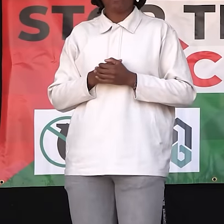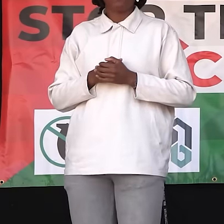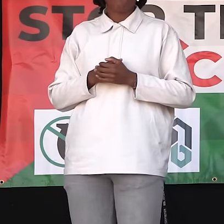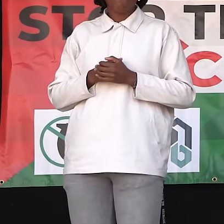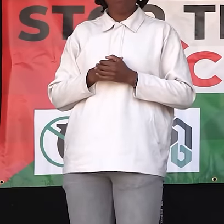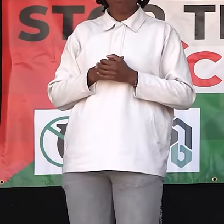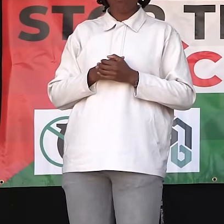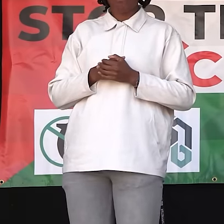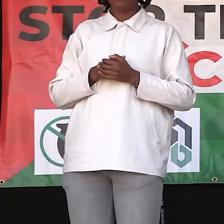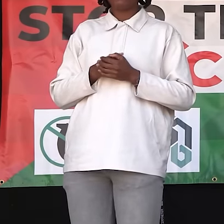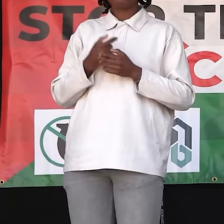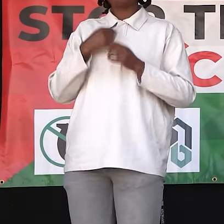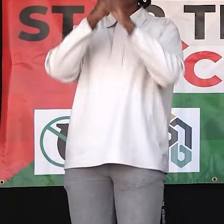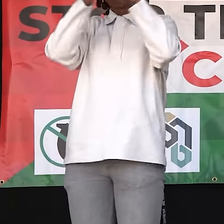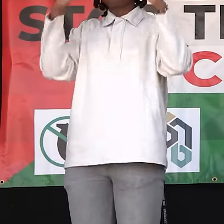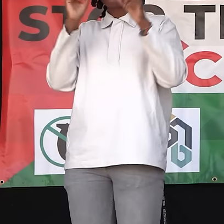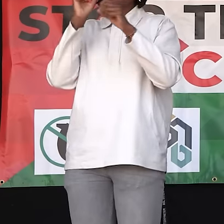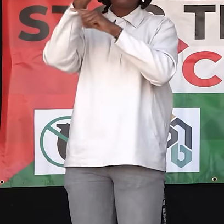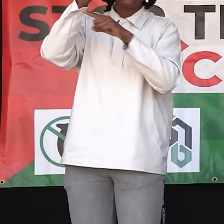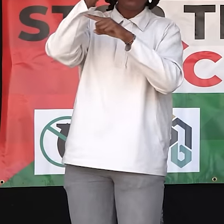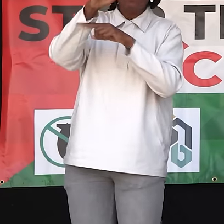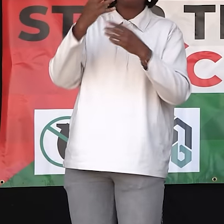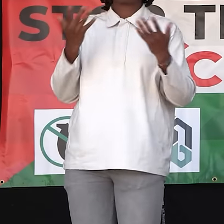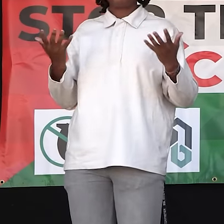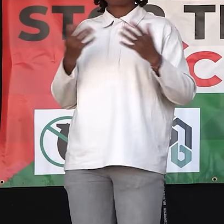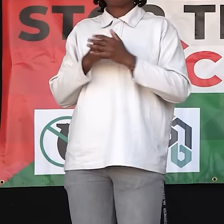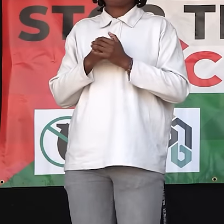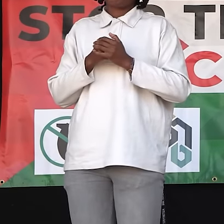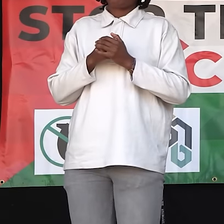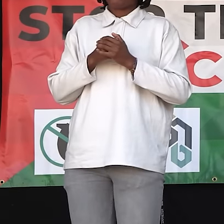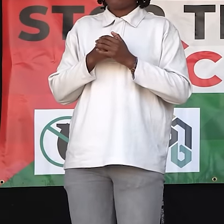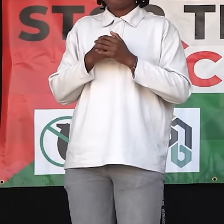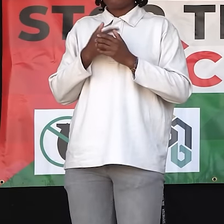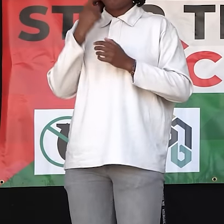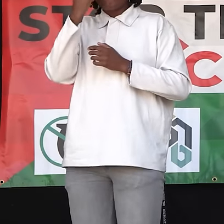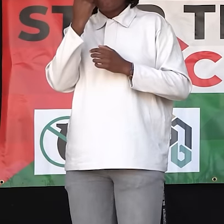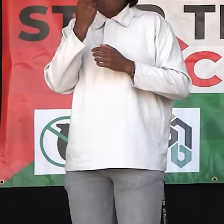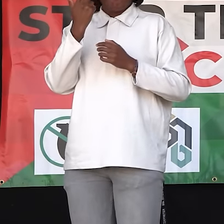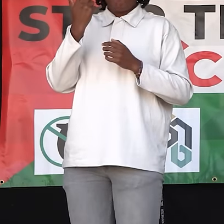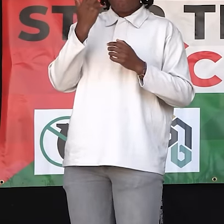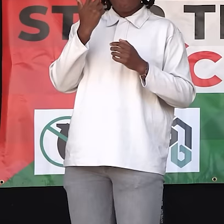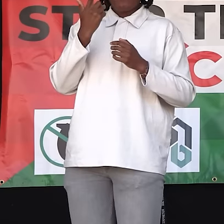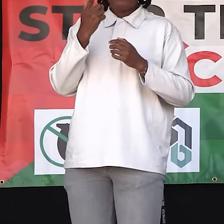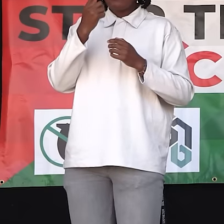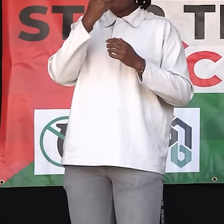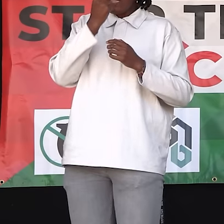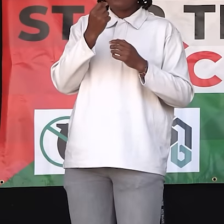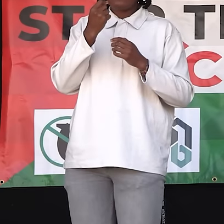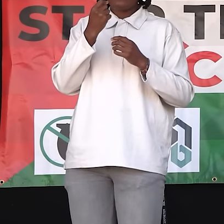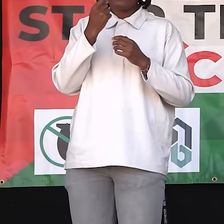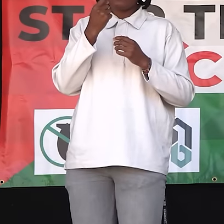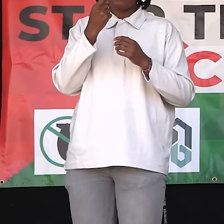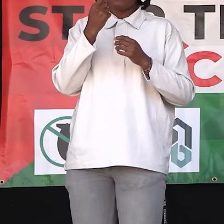I look forward to a time when it will be possible to think about something else, one